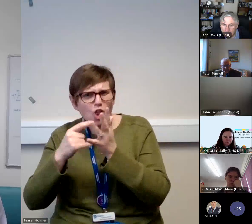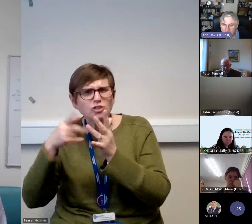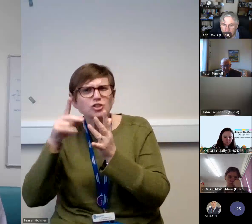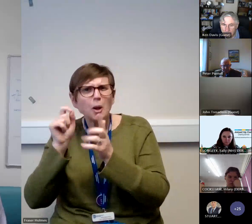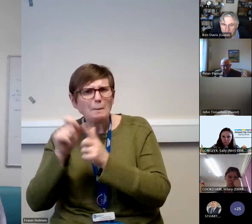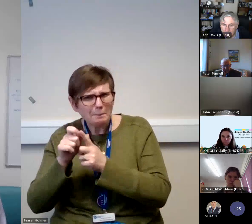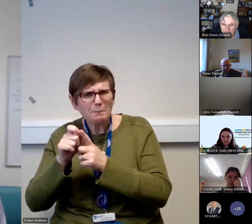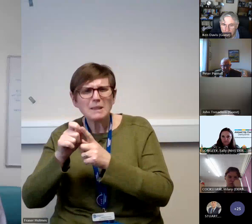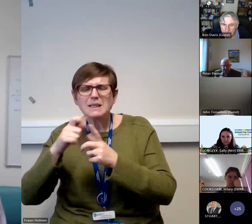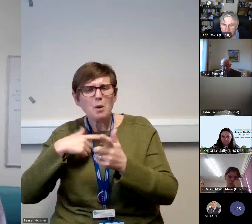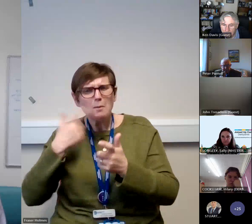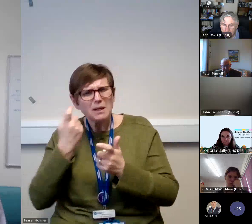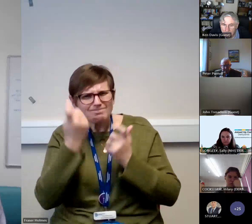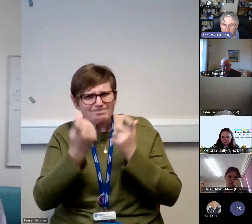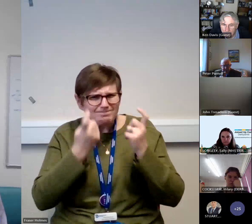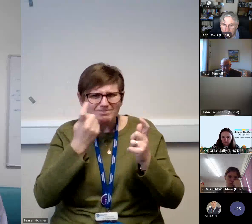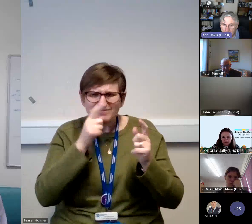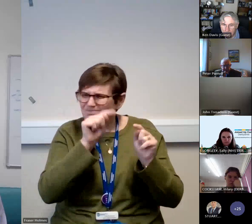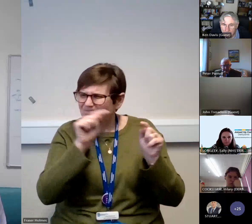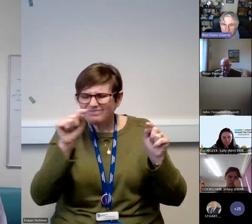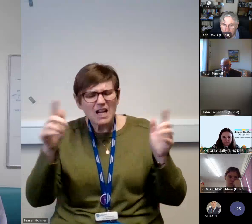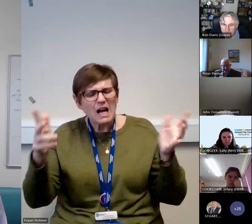were considered by other systems.